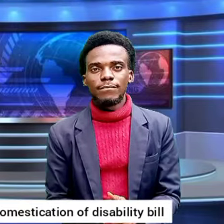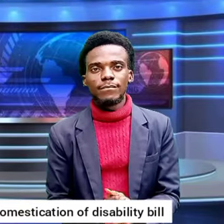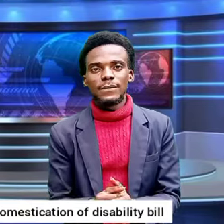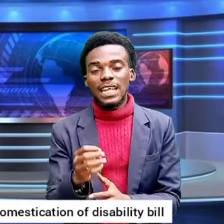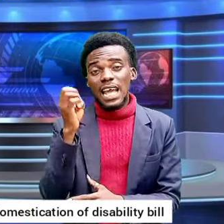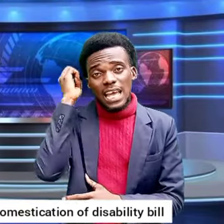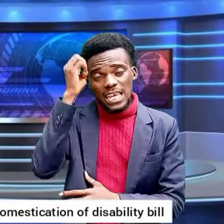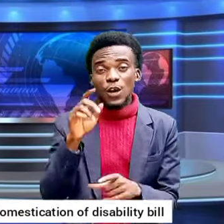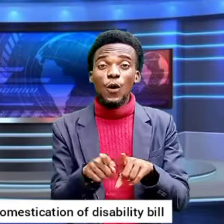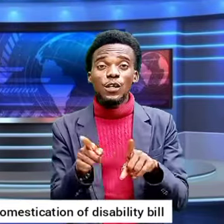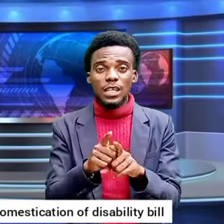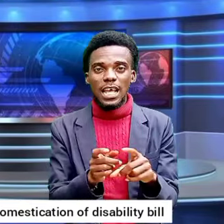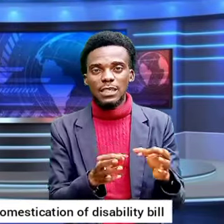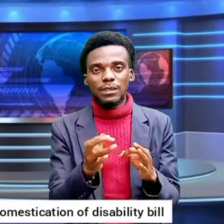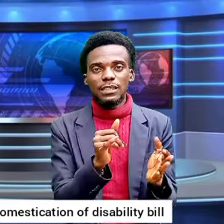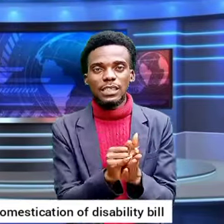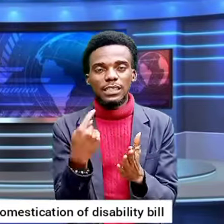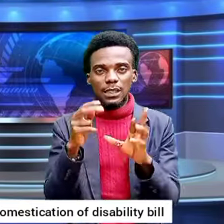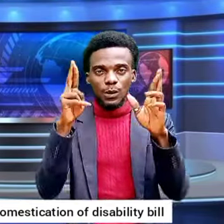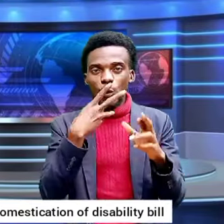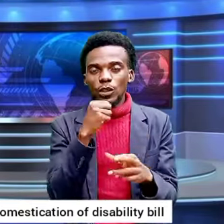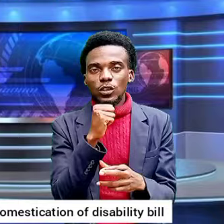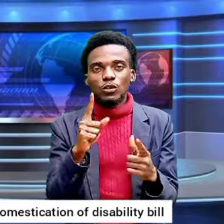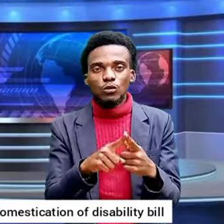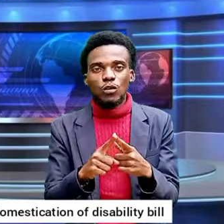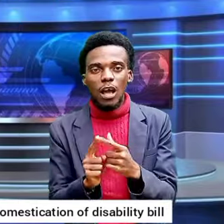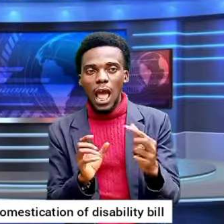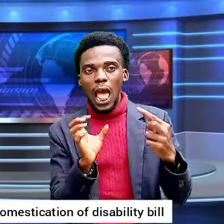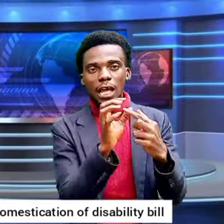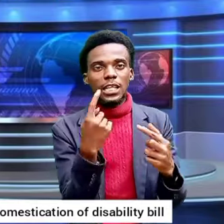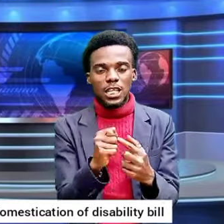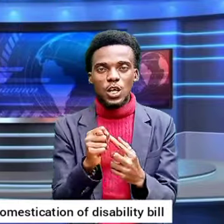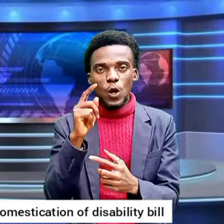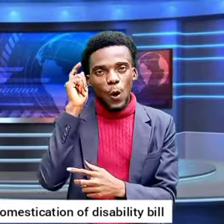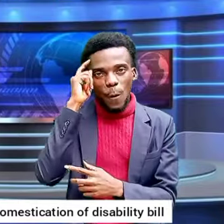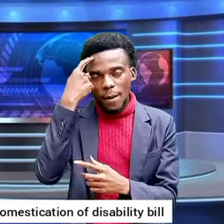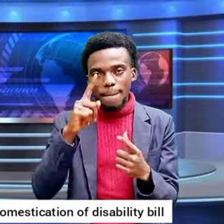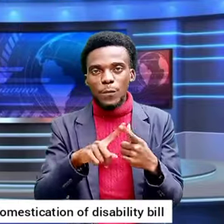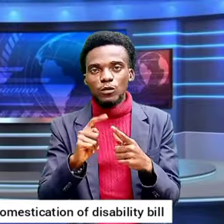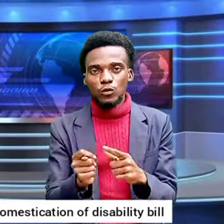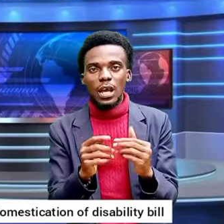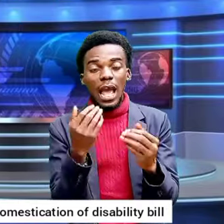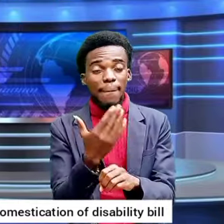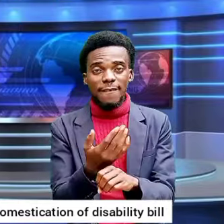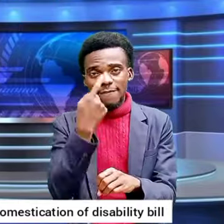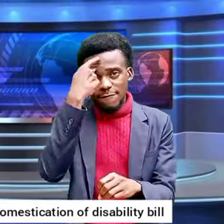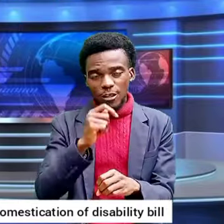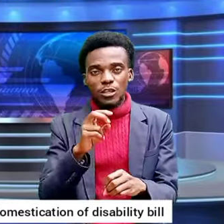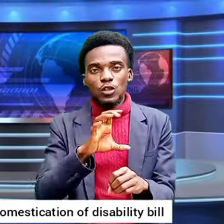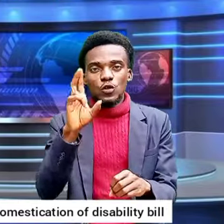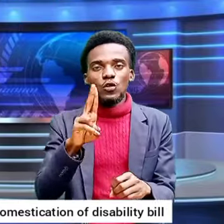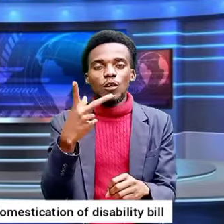He explained that the protest was not to attack the government, but to appeal for the domestication of the bill so that